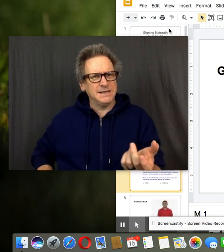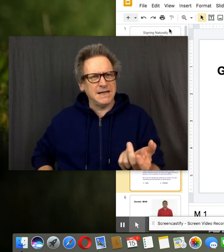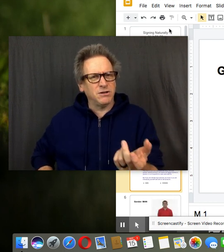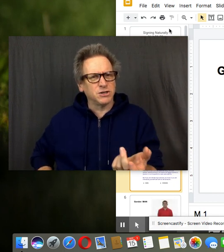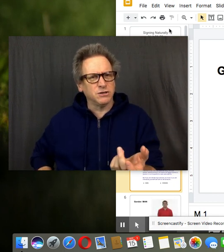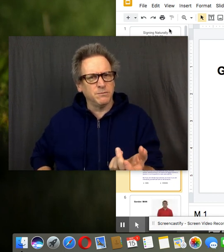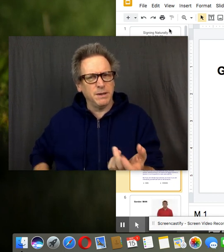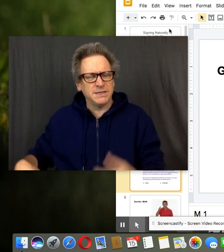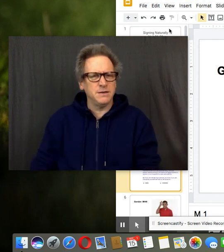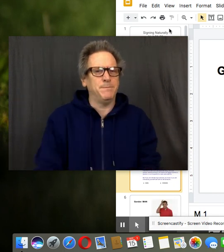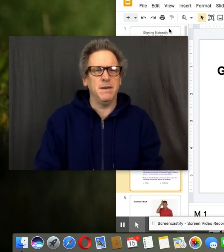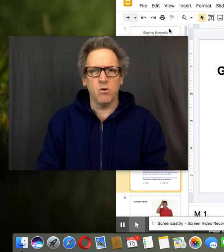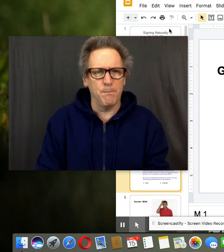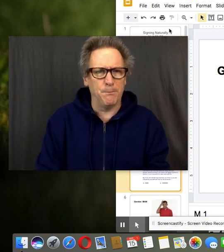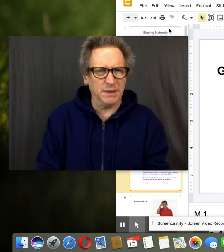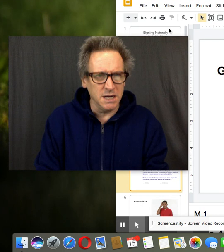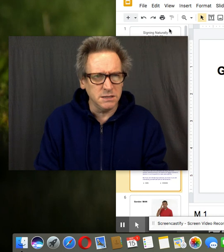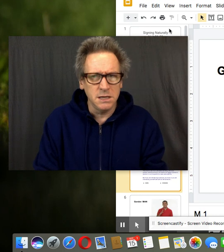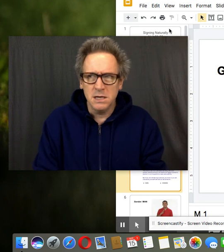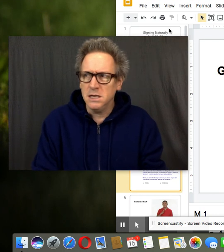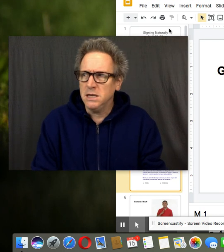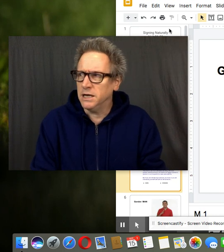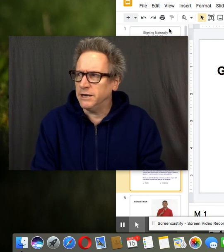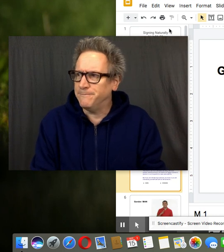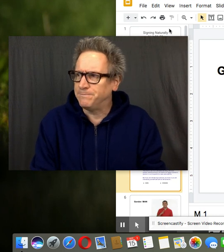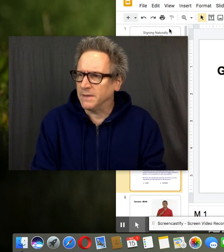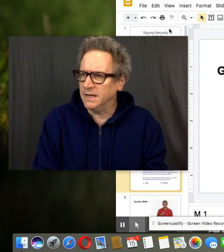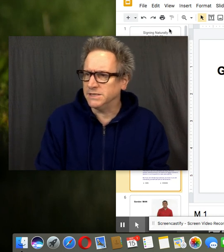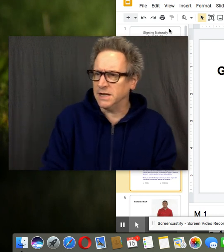in deaf culture, people tend to be a bit more blunt.